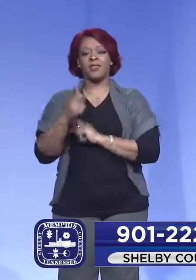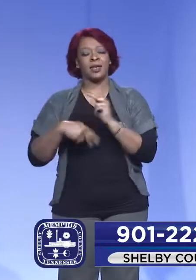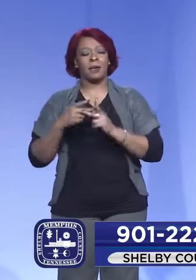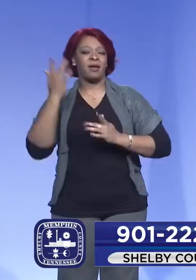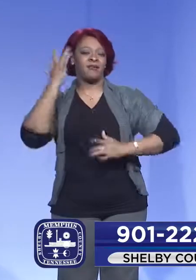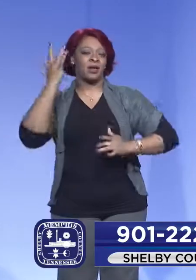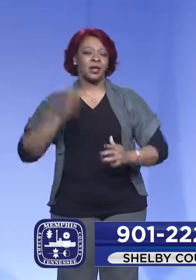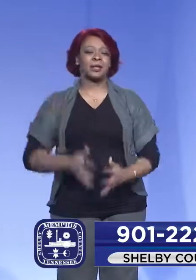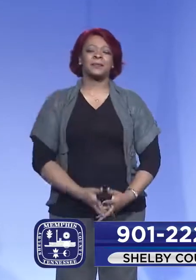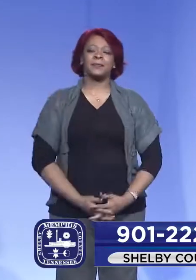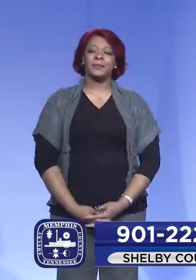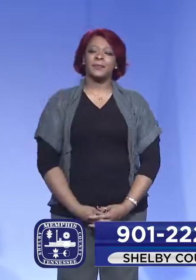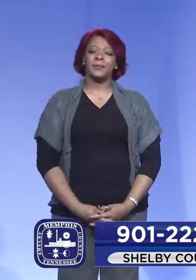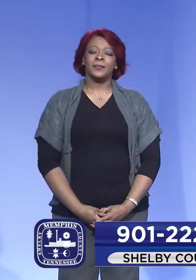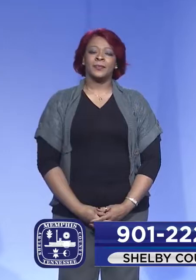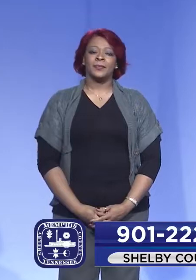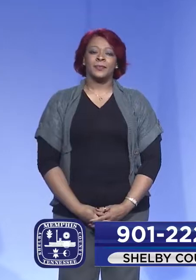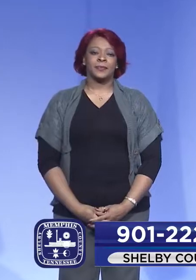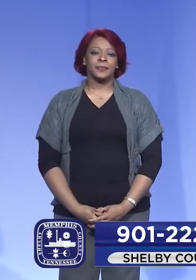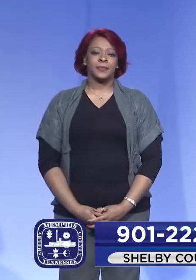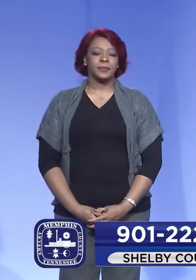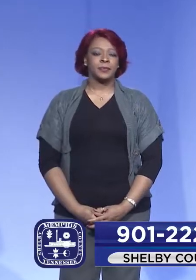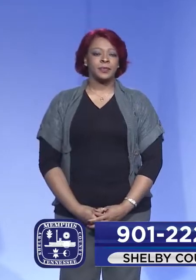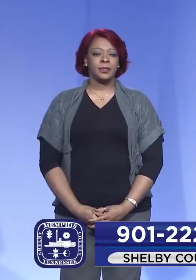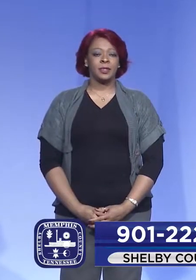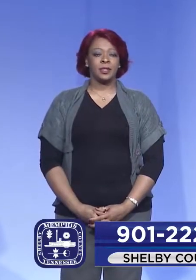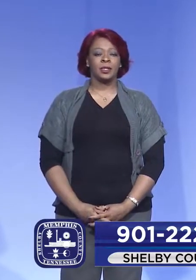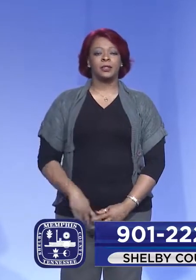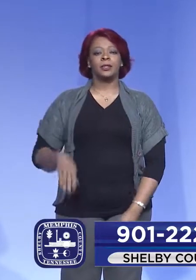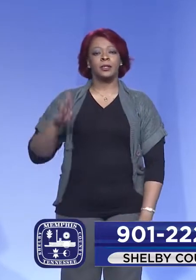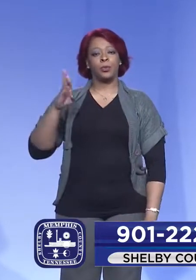variant strain. Brad Broders, Local 24.